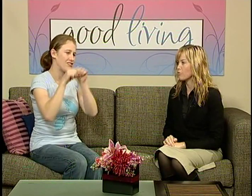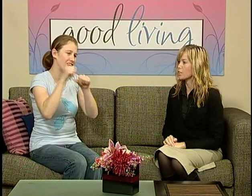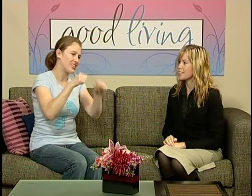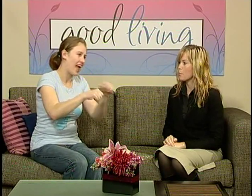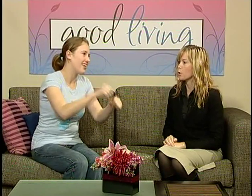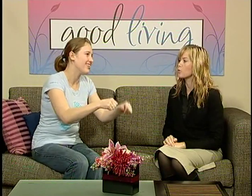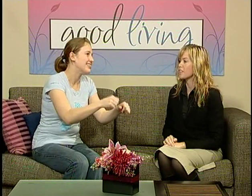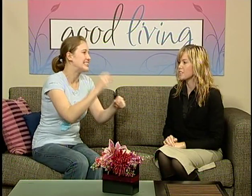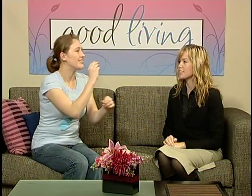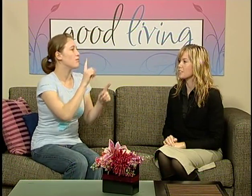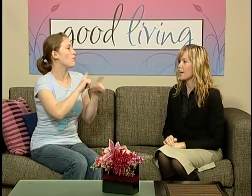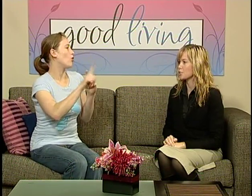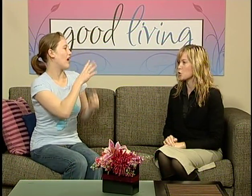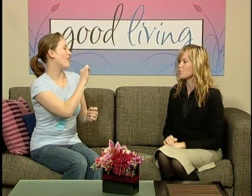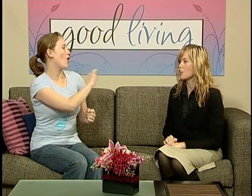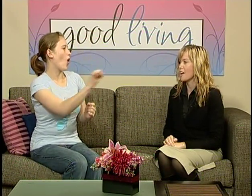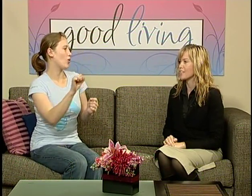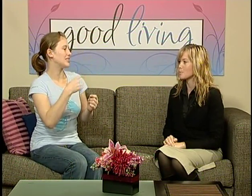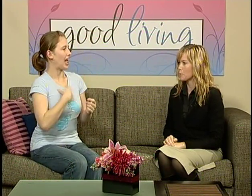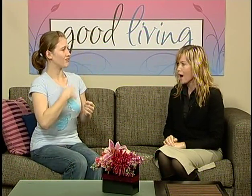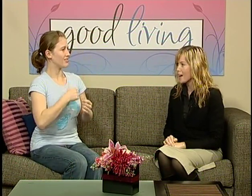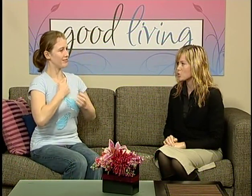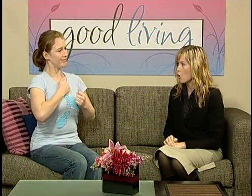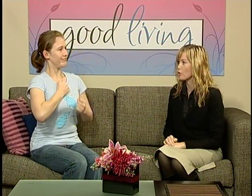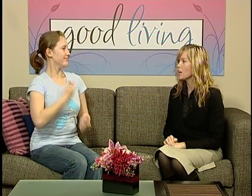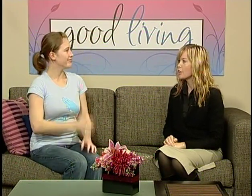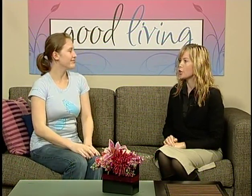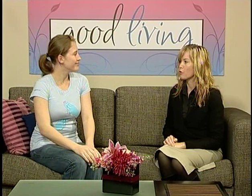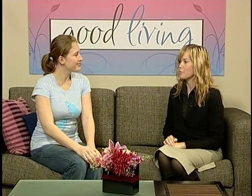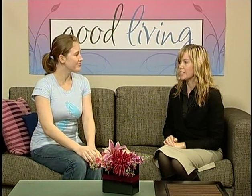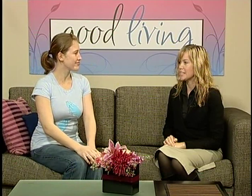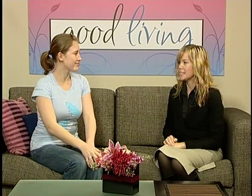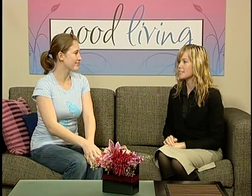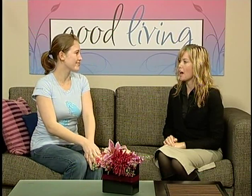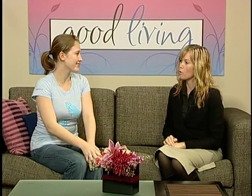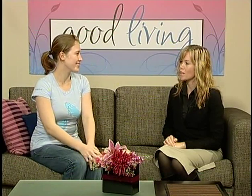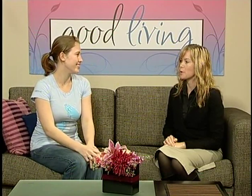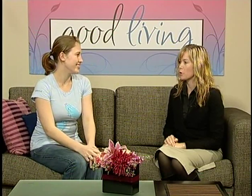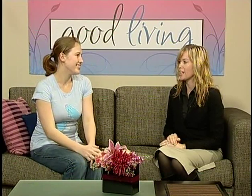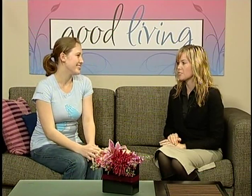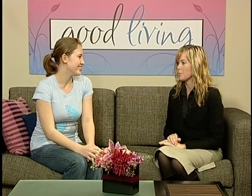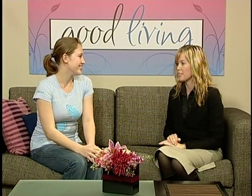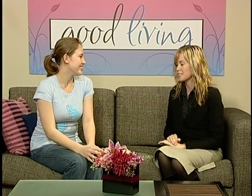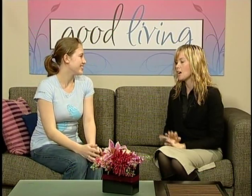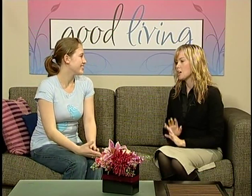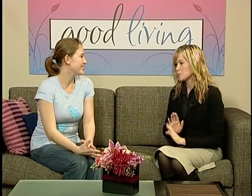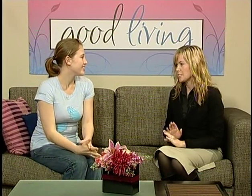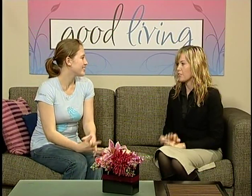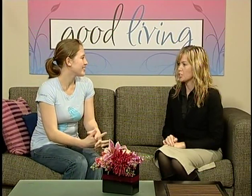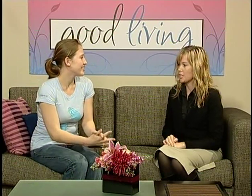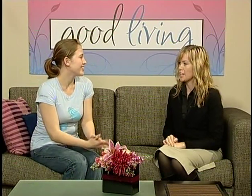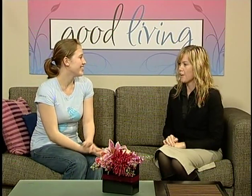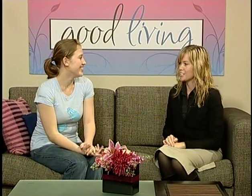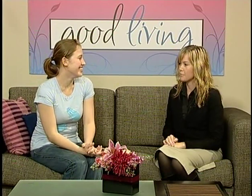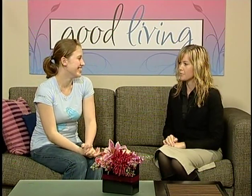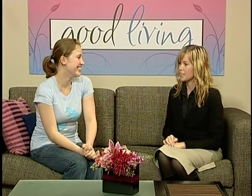John, for example, then there's like a certain sign that's been passed on, you know, for many years. Otherwise, people can have something that's specific